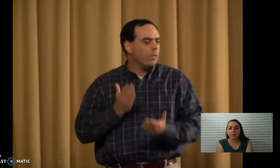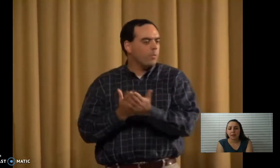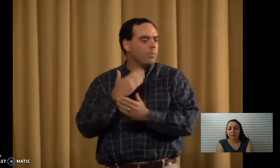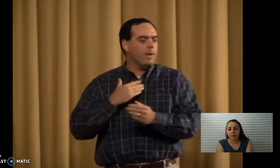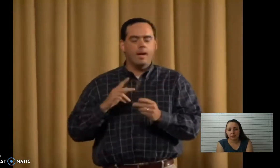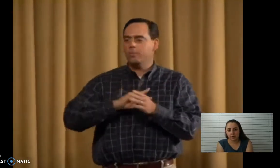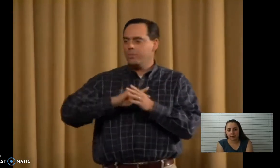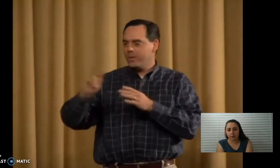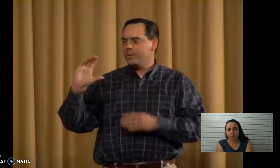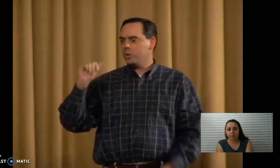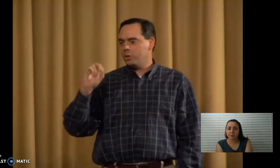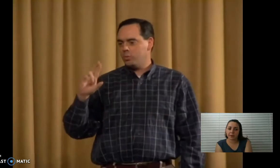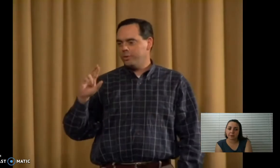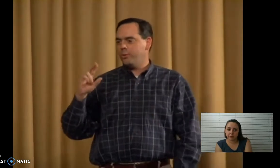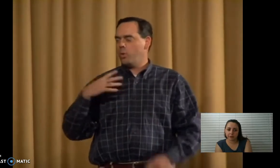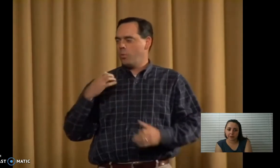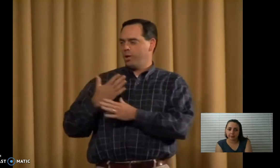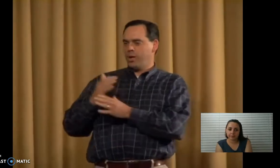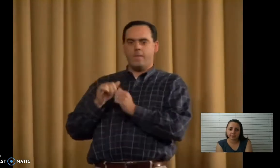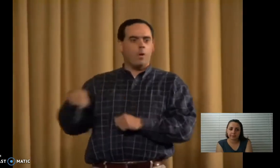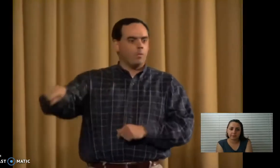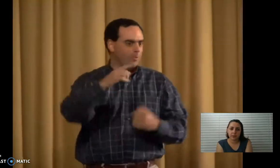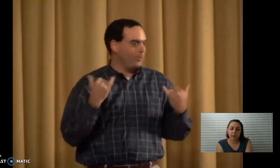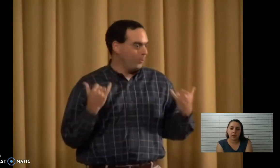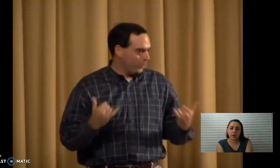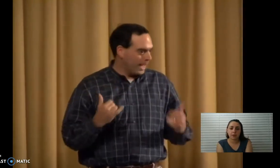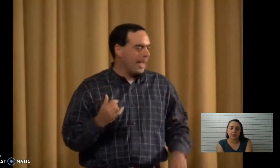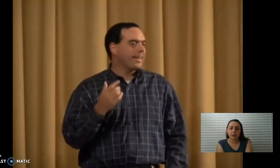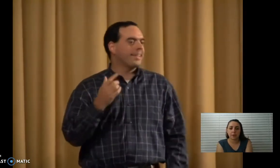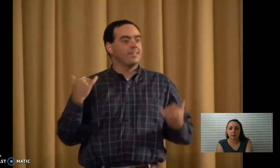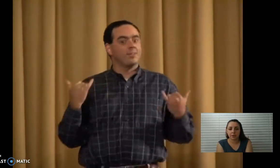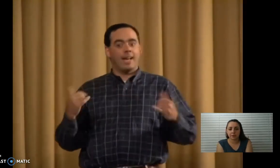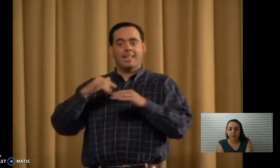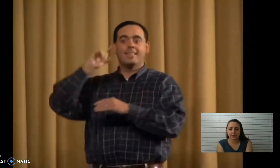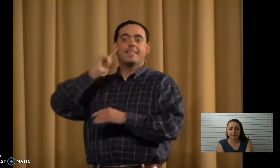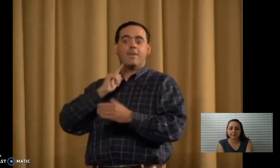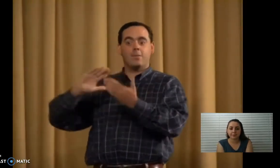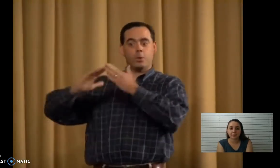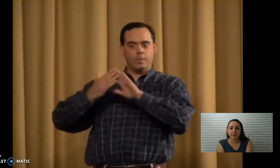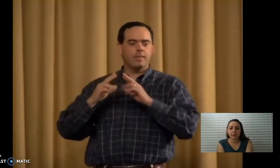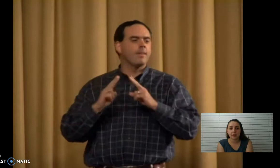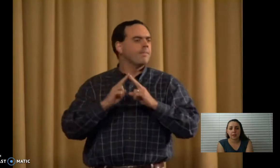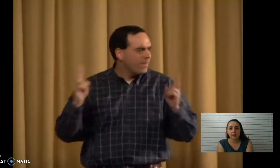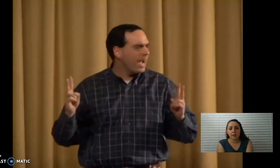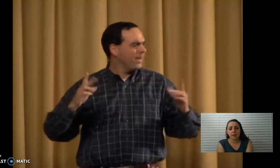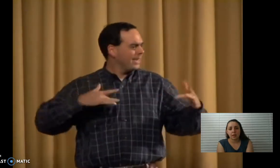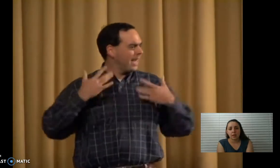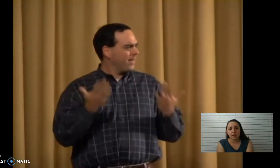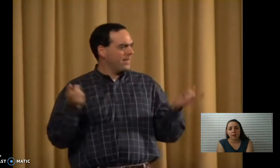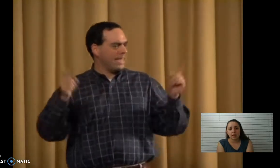That's something I learned growing up and through my professional career, and I want to share that with all of you today.